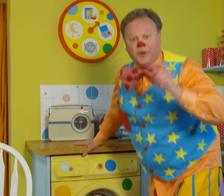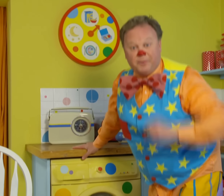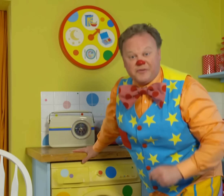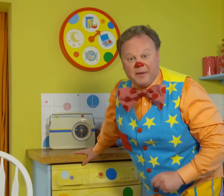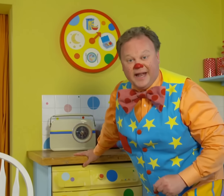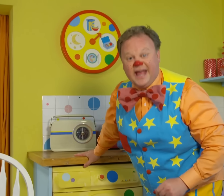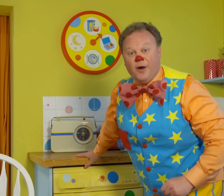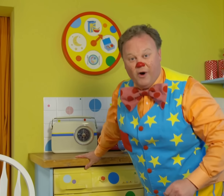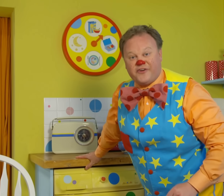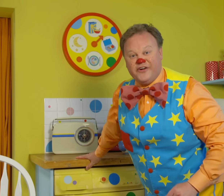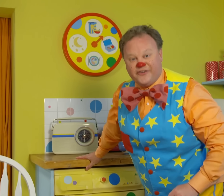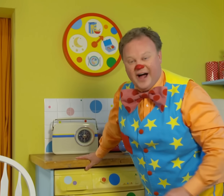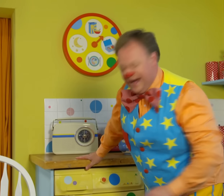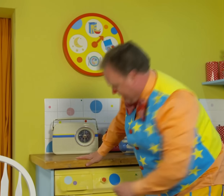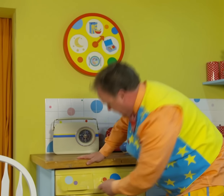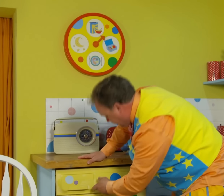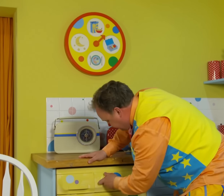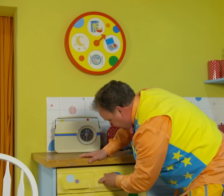Super speedy wash and dry.